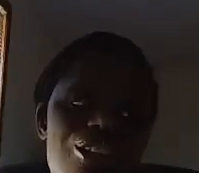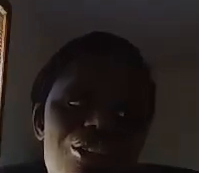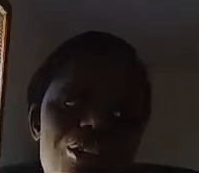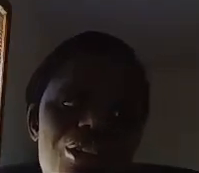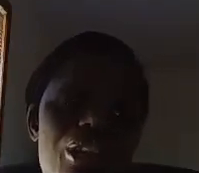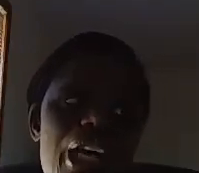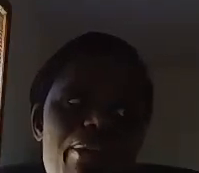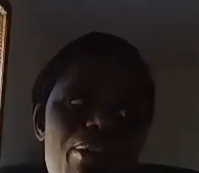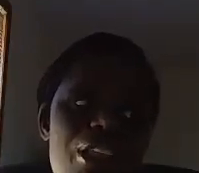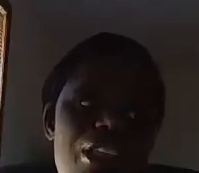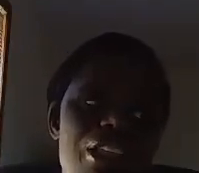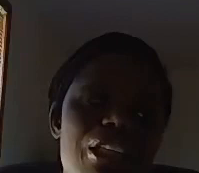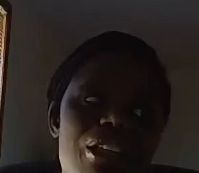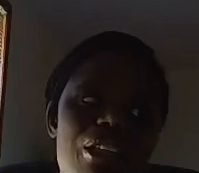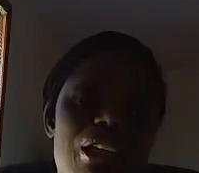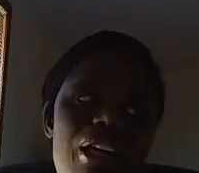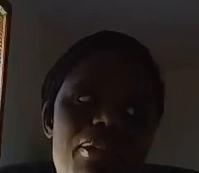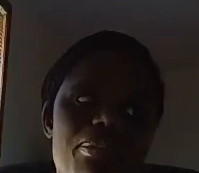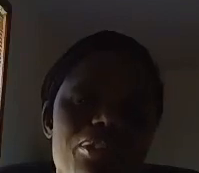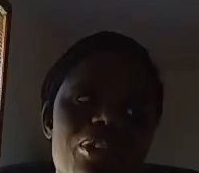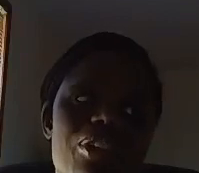volunteers, and everybody,